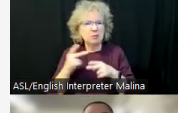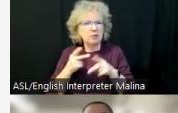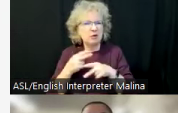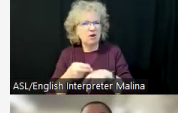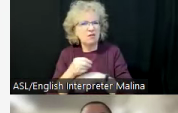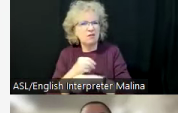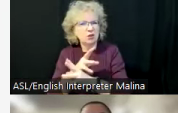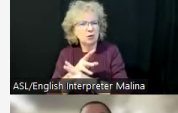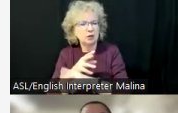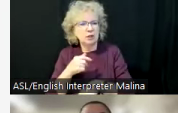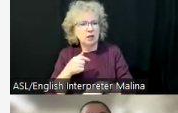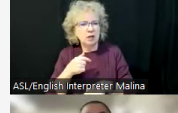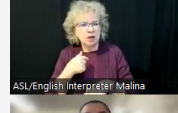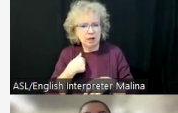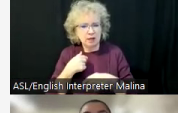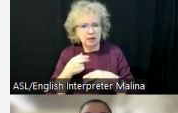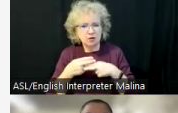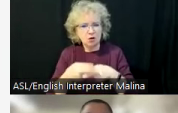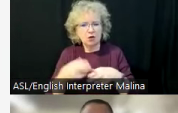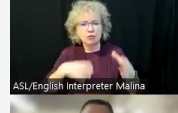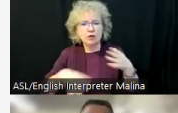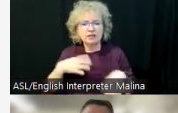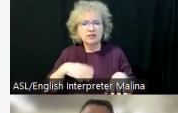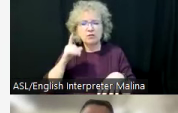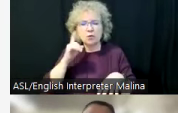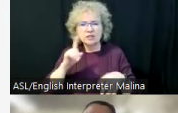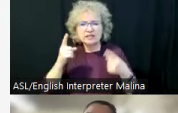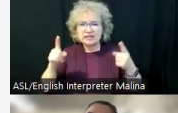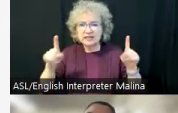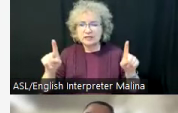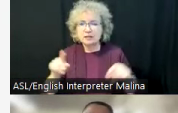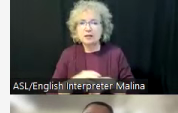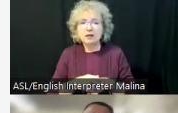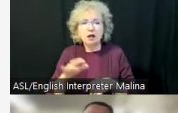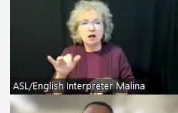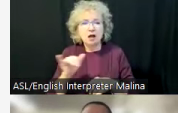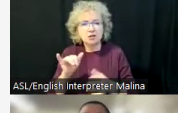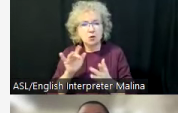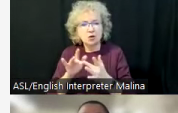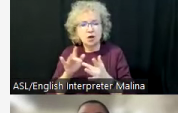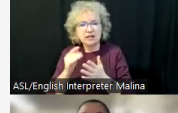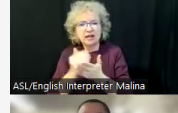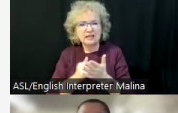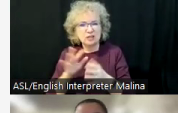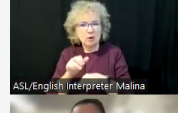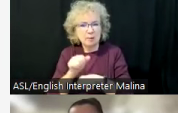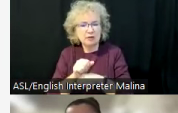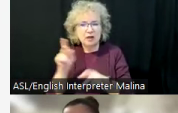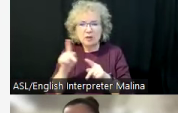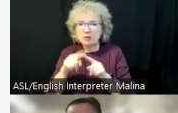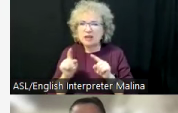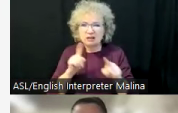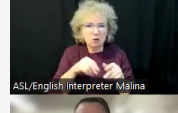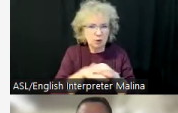call it here dress for success. We do offer a contactless appointment for people who can't make it in or they live far out like